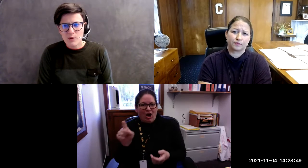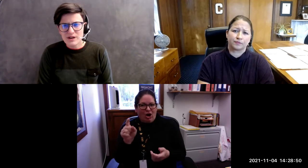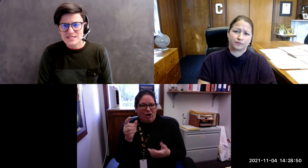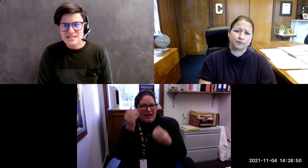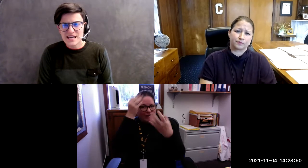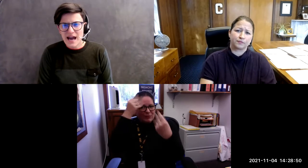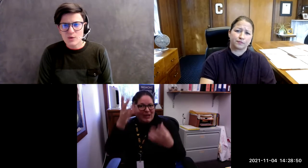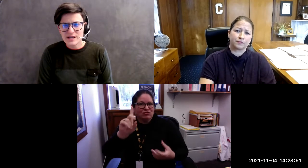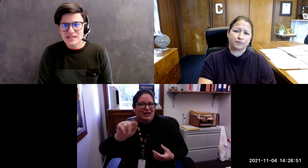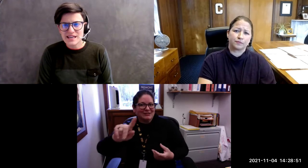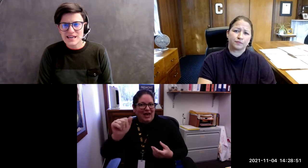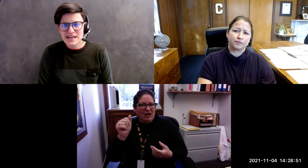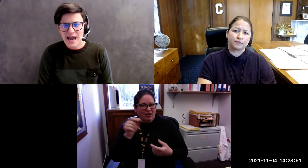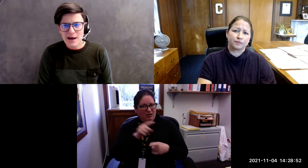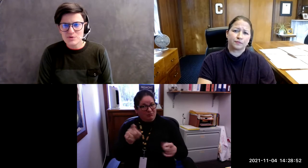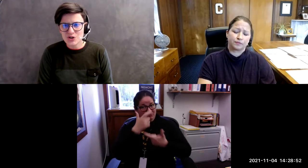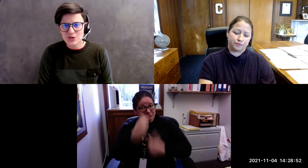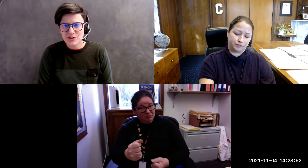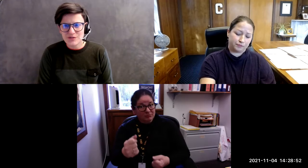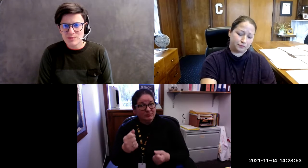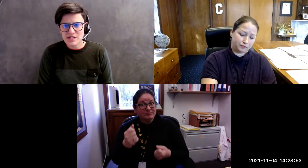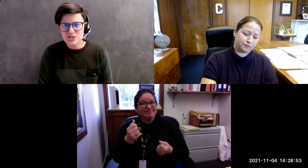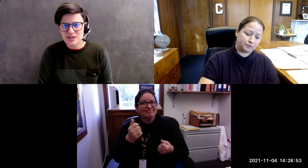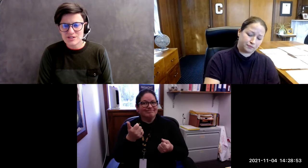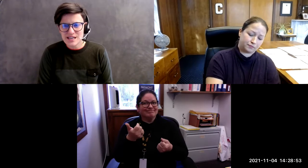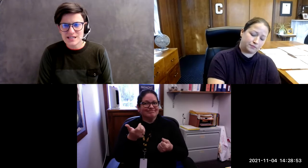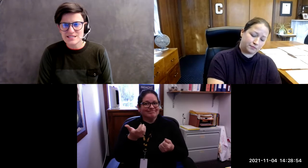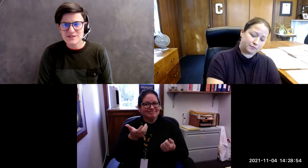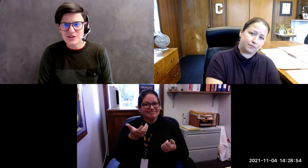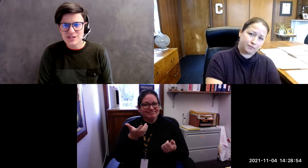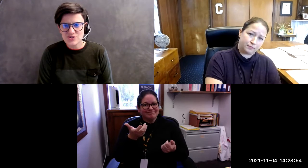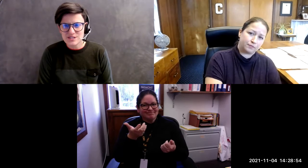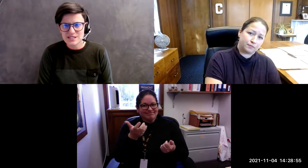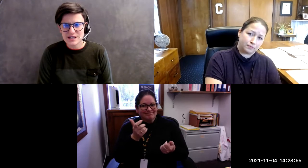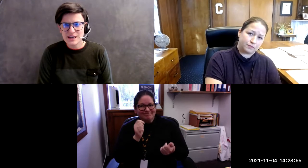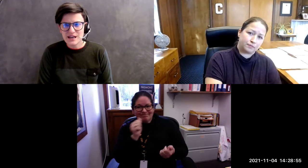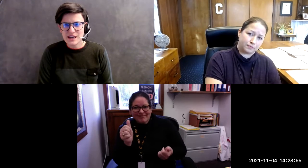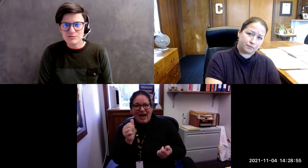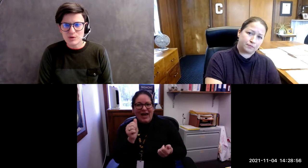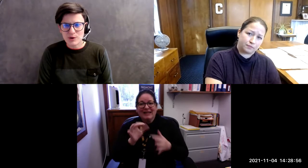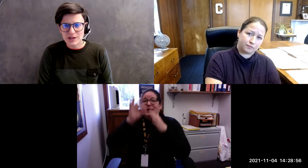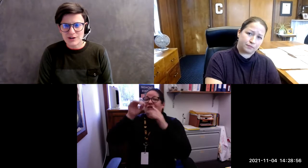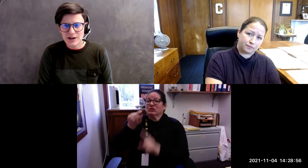I want to see how we can capture their information, their data, see if they're interested in promoting or